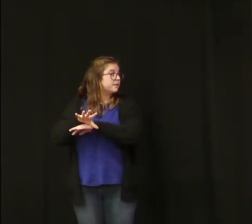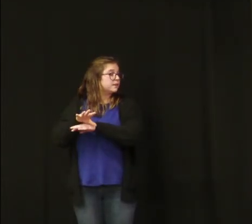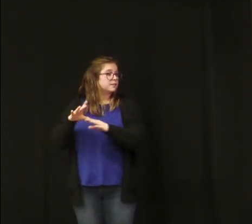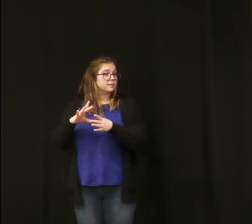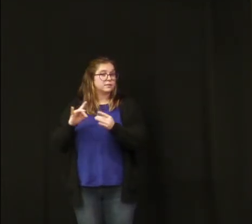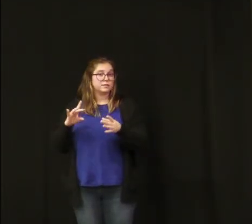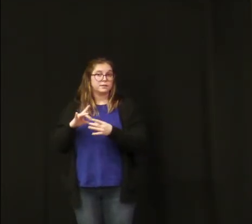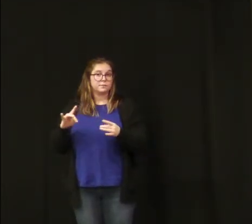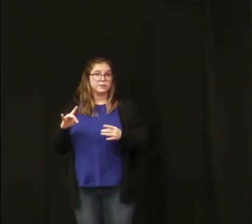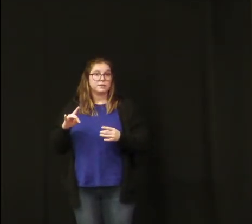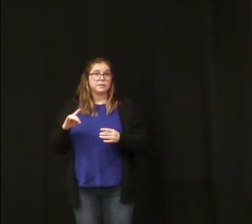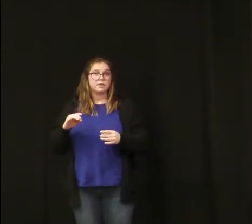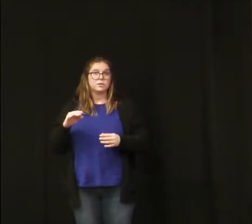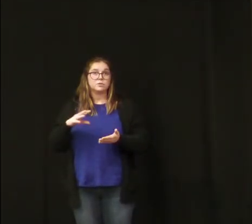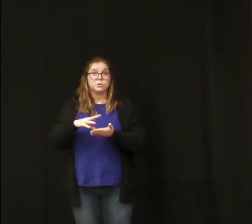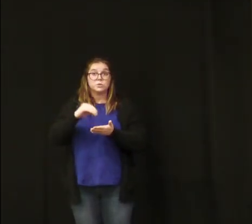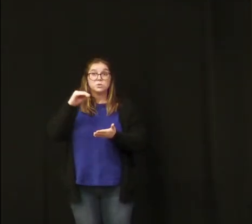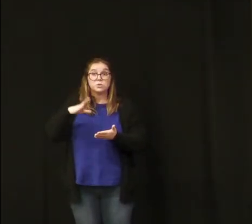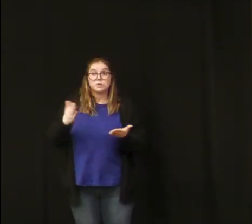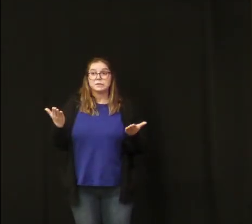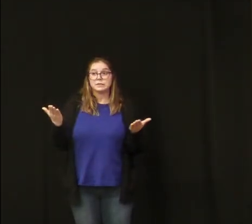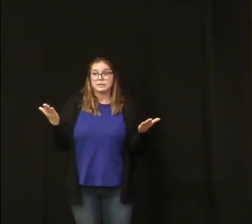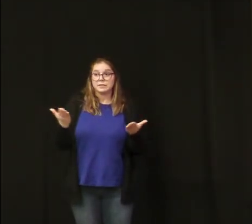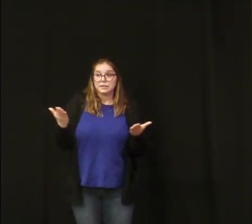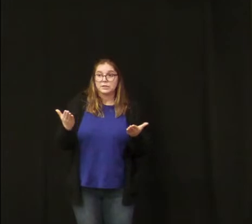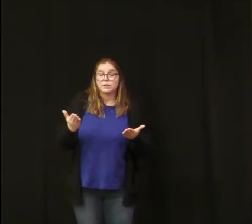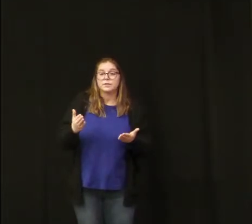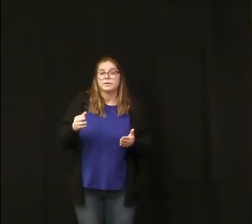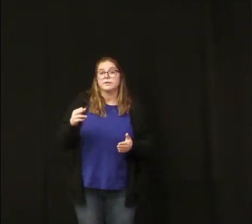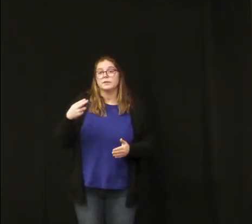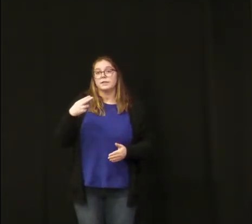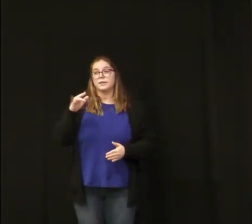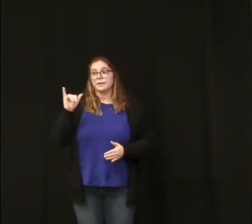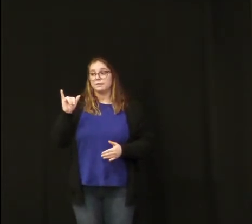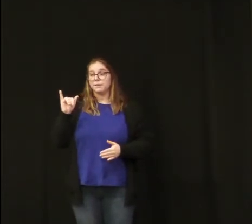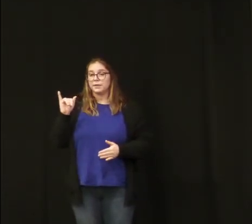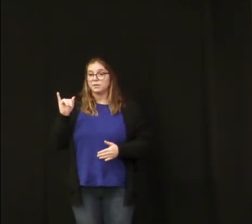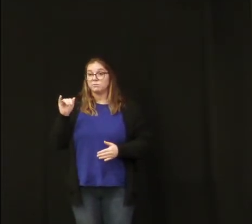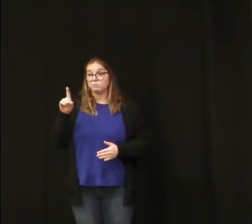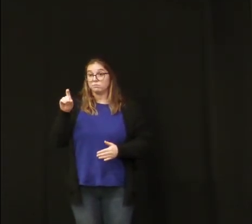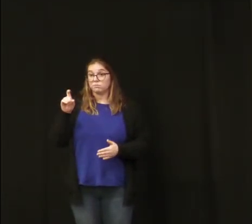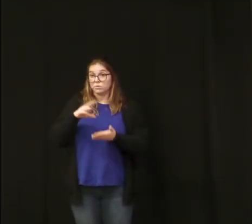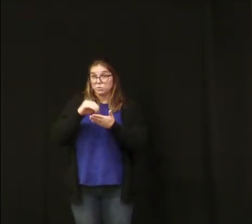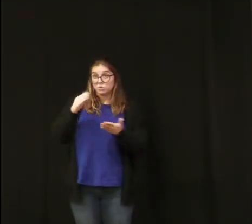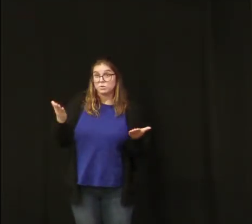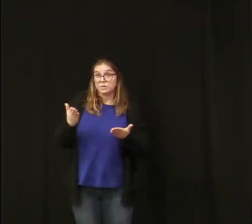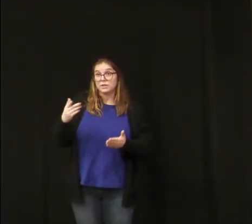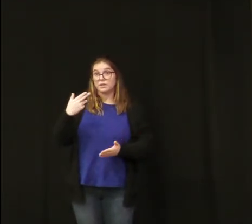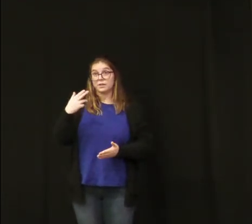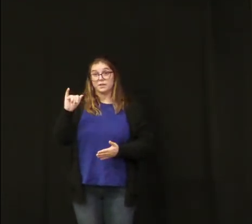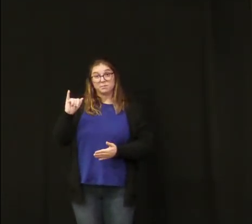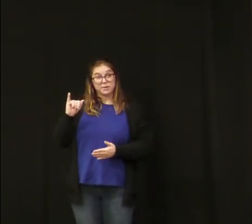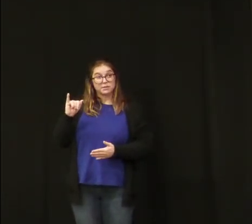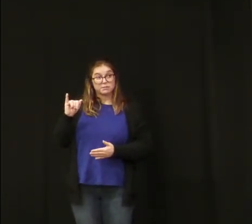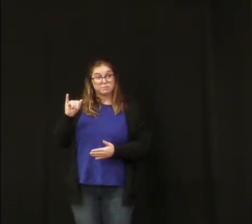Are the students here, are they hearing impaired in some way? Yes, I see you, yes. I look at that,